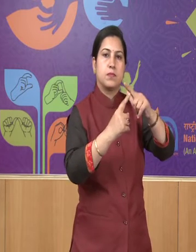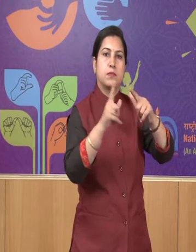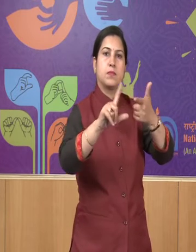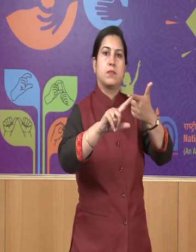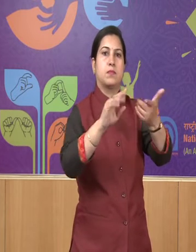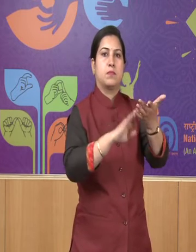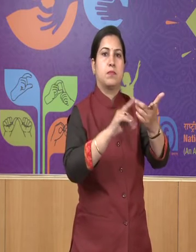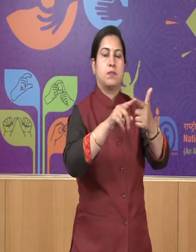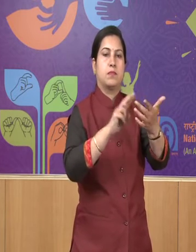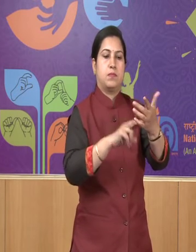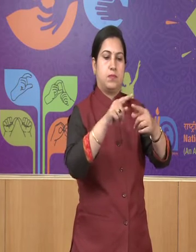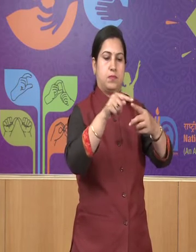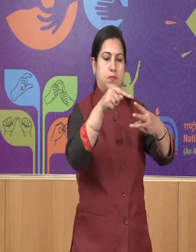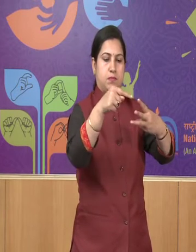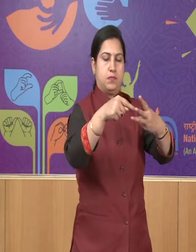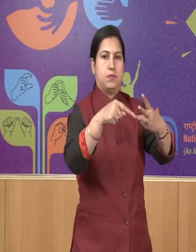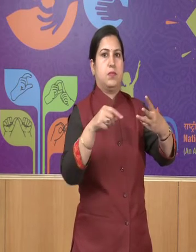The rate of tax was very high,